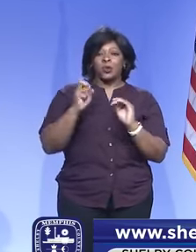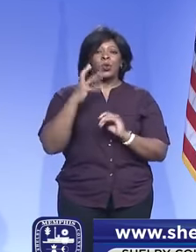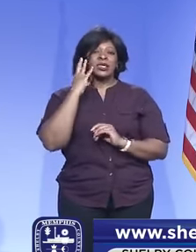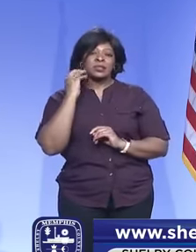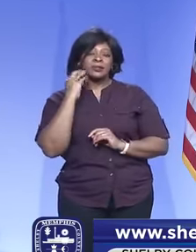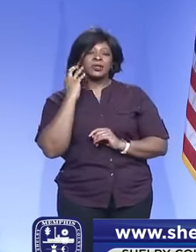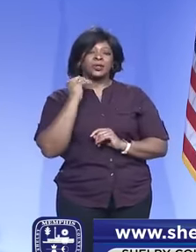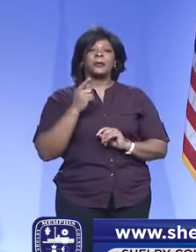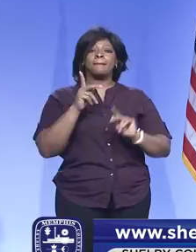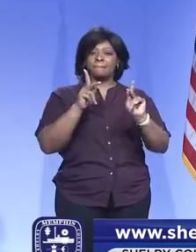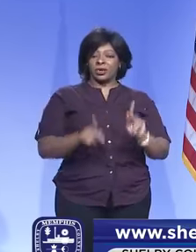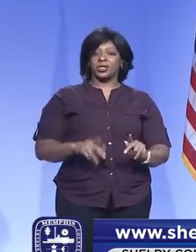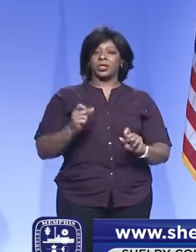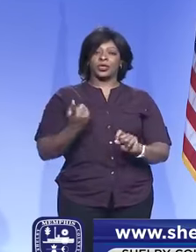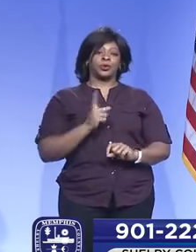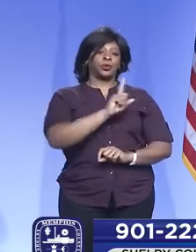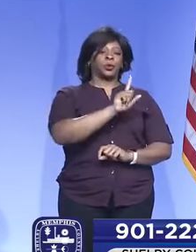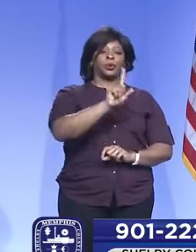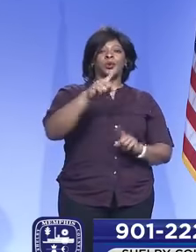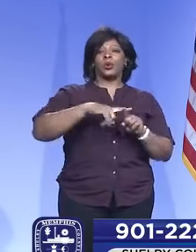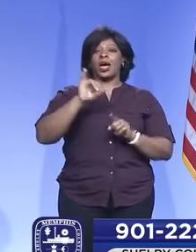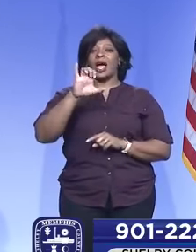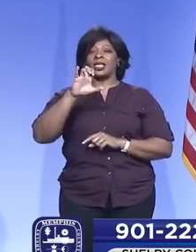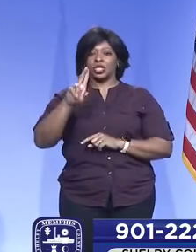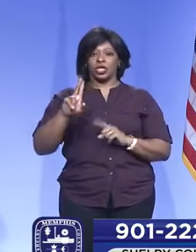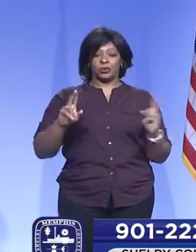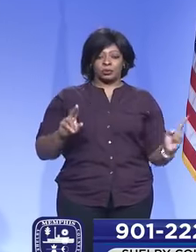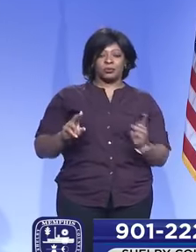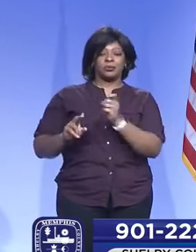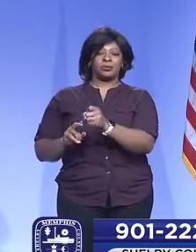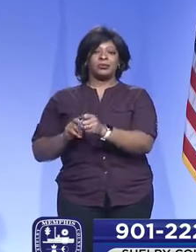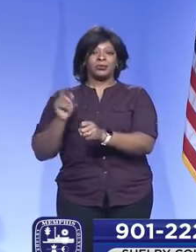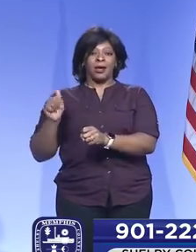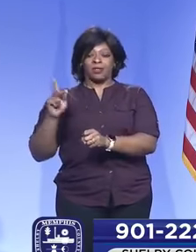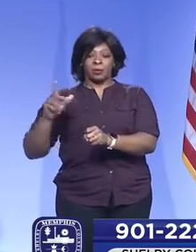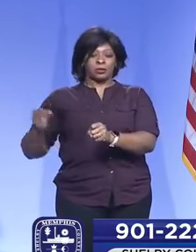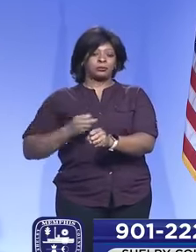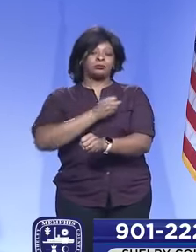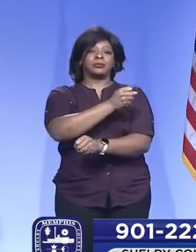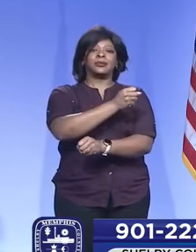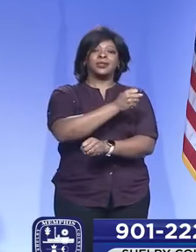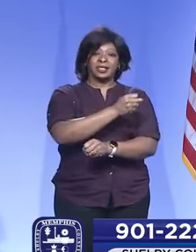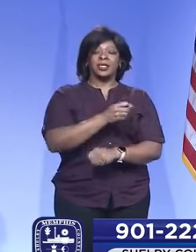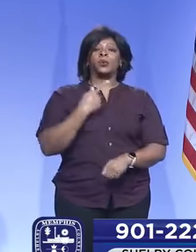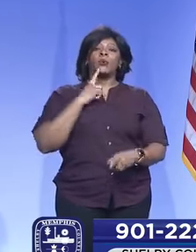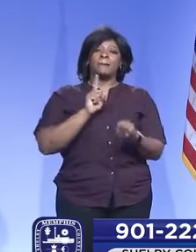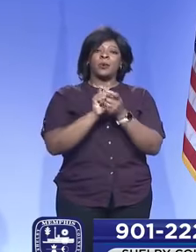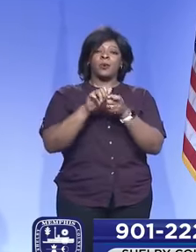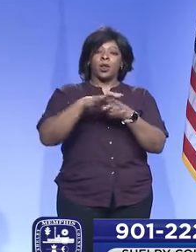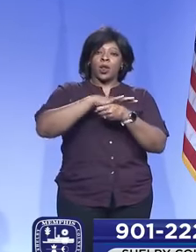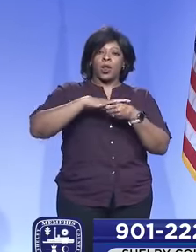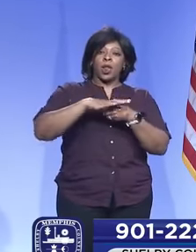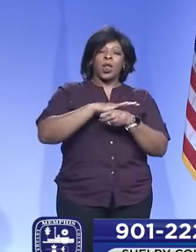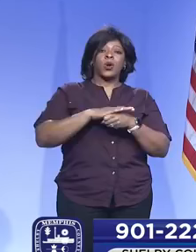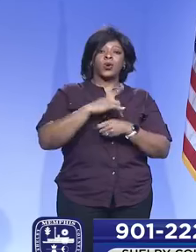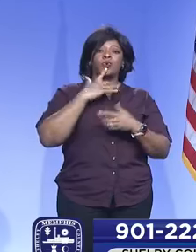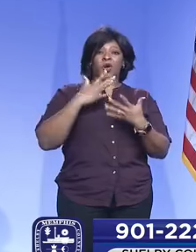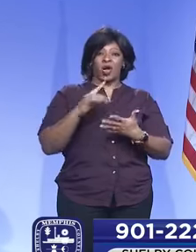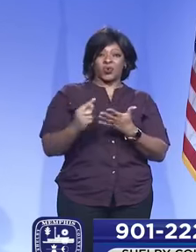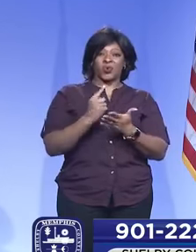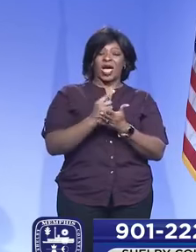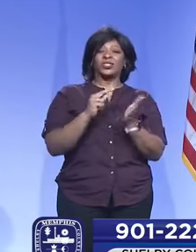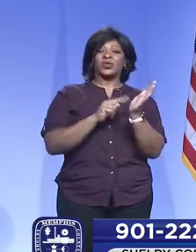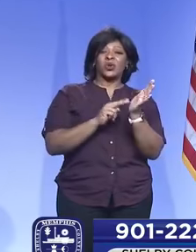experienced person can go to the ICU. We will be meeting with the local institutions that graduate